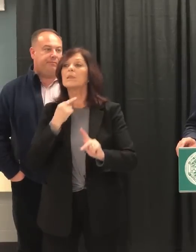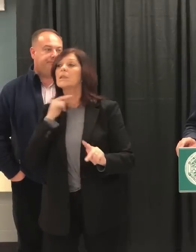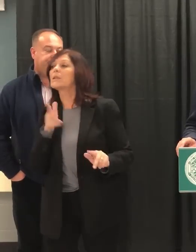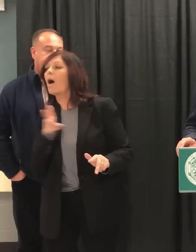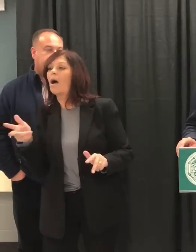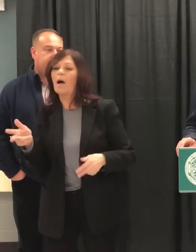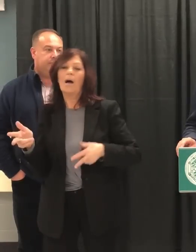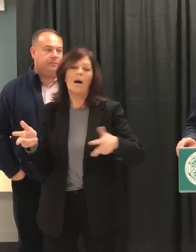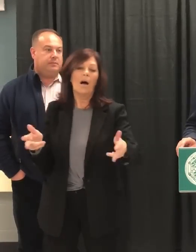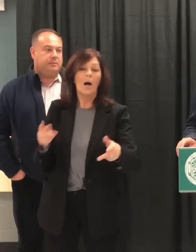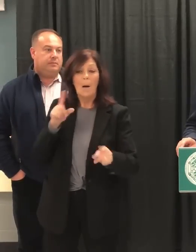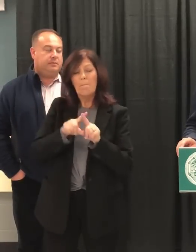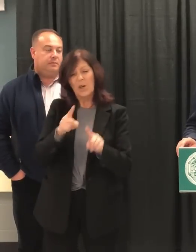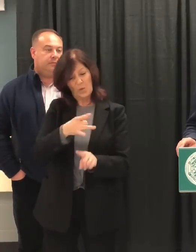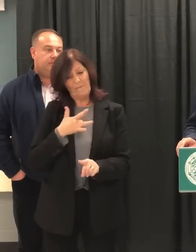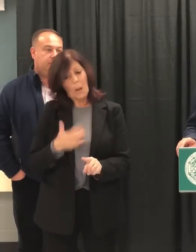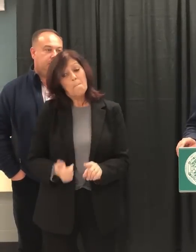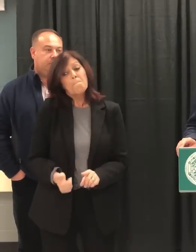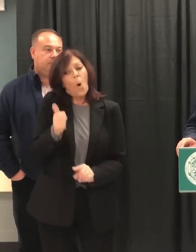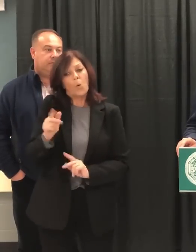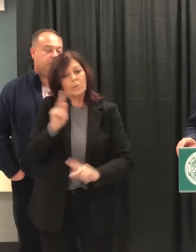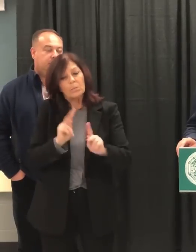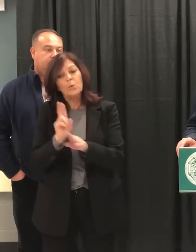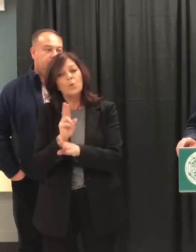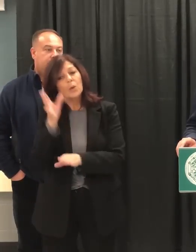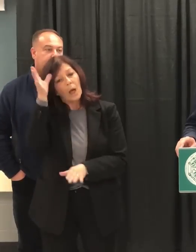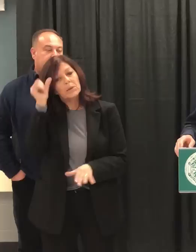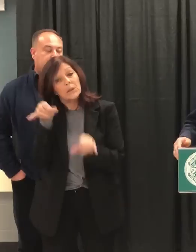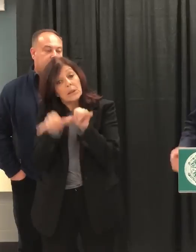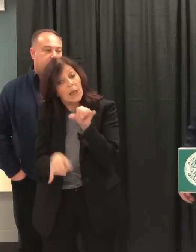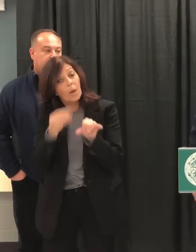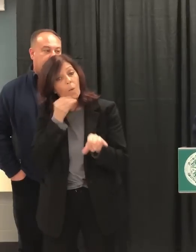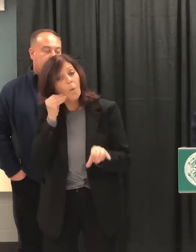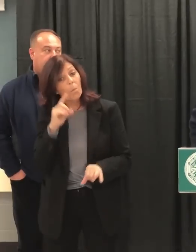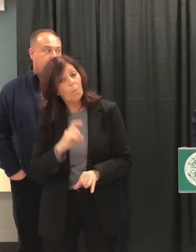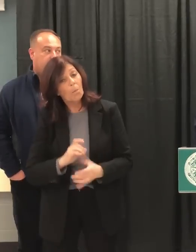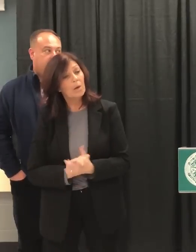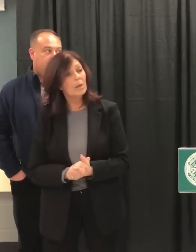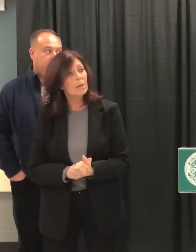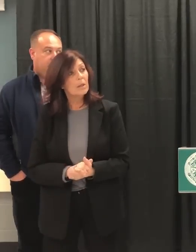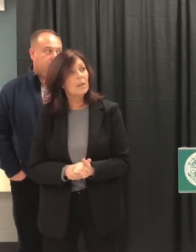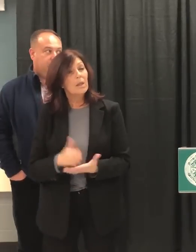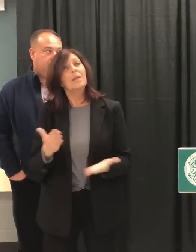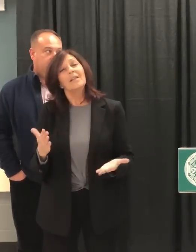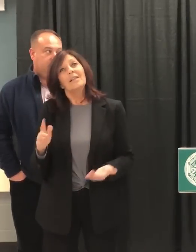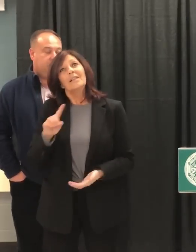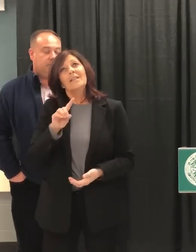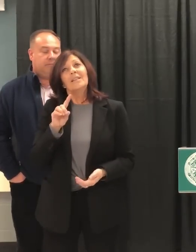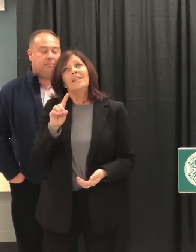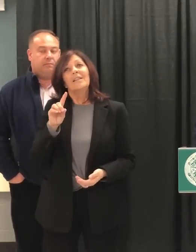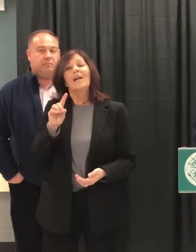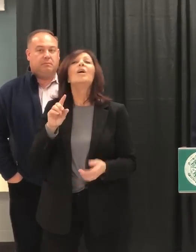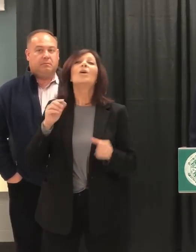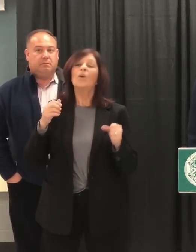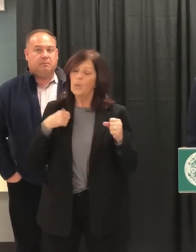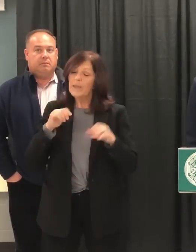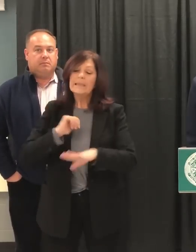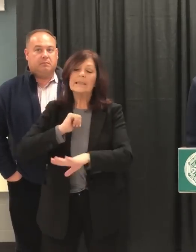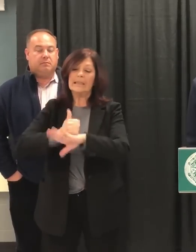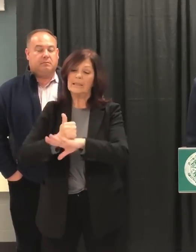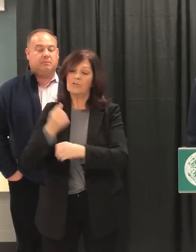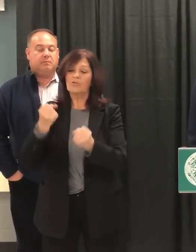most people, just use common sense and stayed home at this point? Well, the question was in relation, we were proactive, we instituted